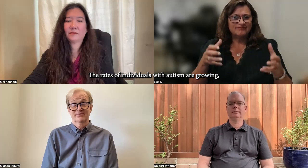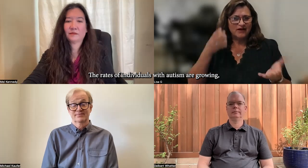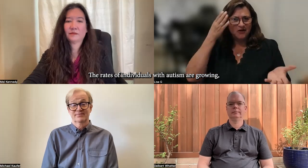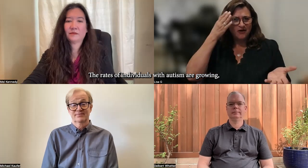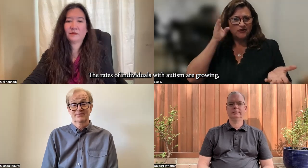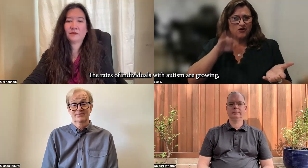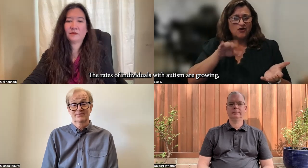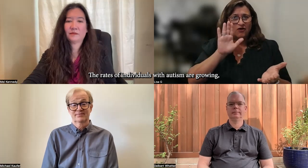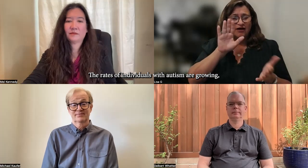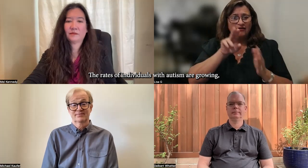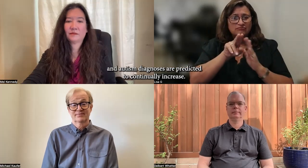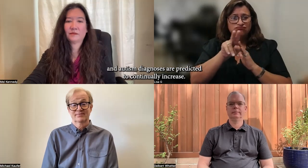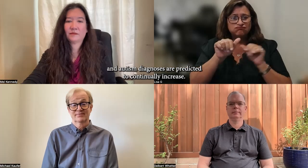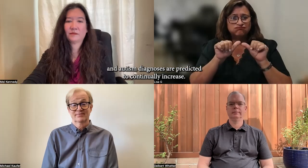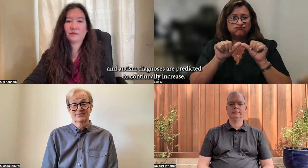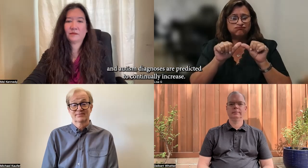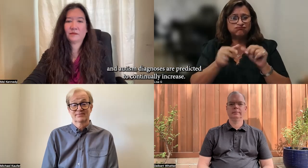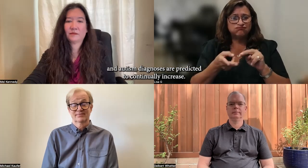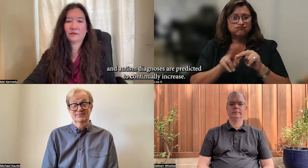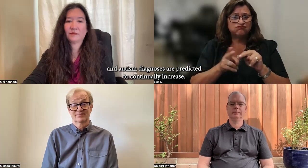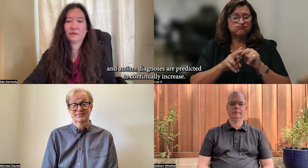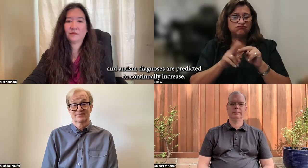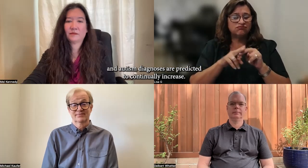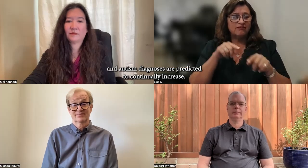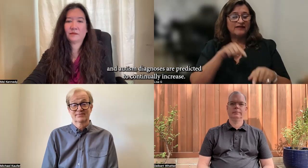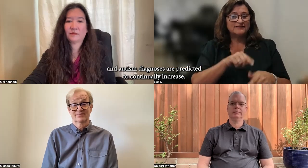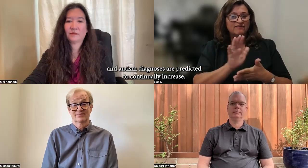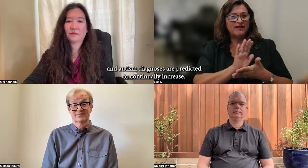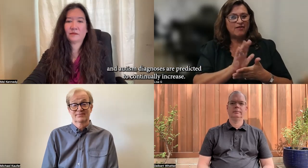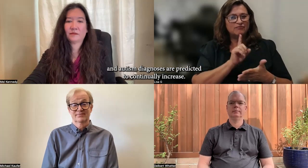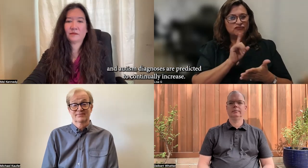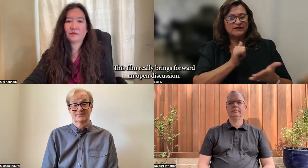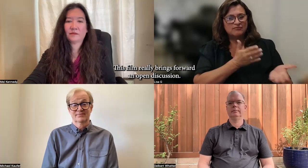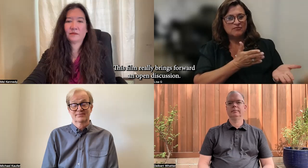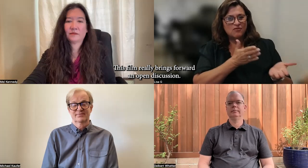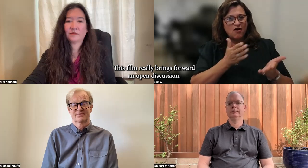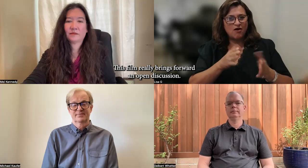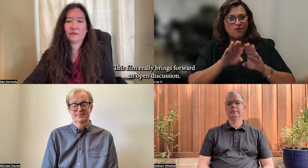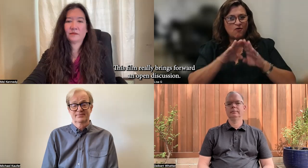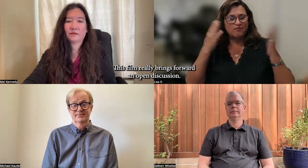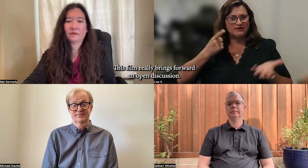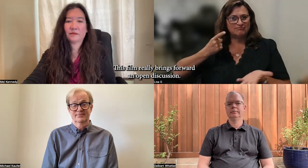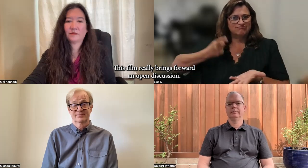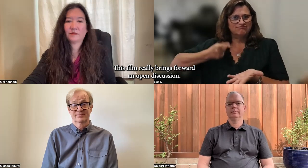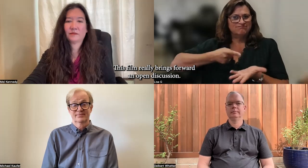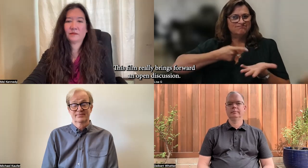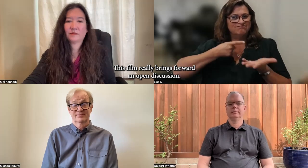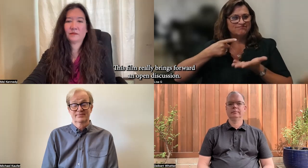autism are growing, and autism diagnoses are predicted to continually increase. This film really brings forward an open